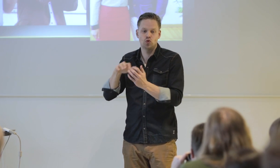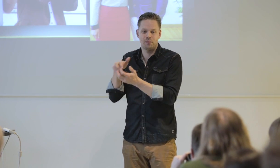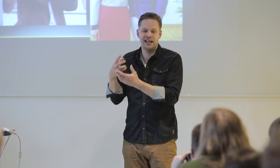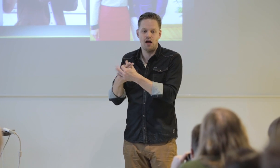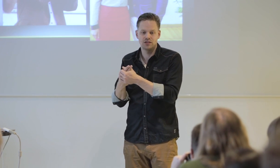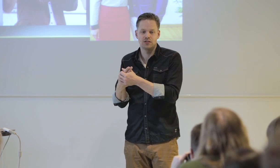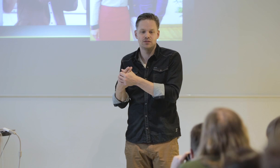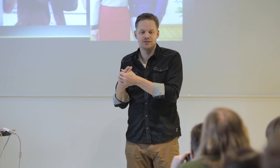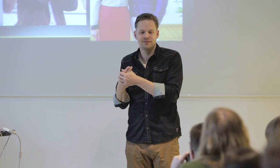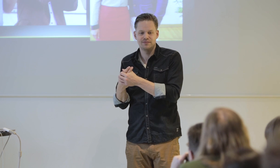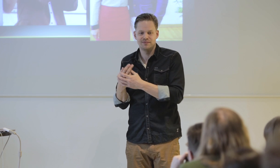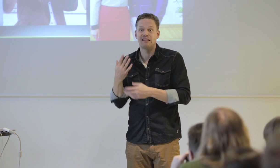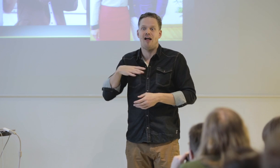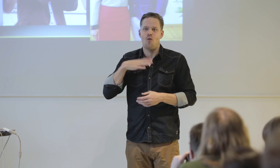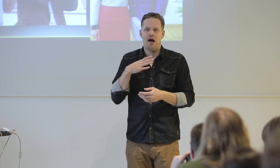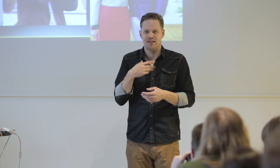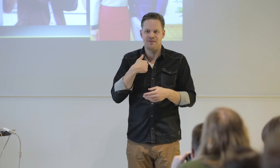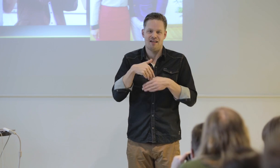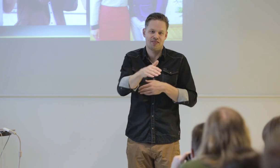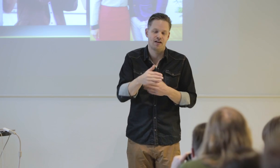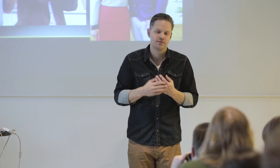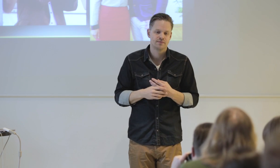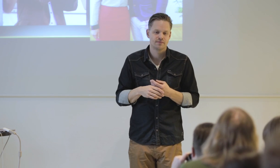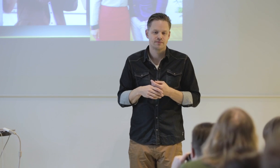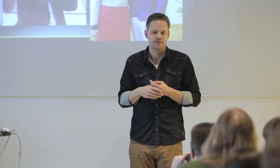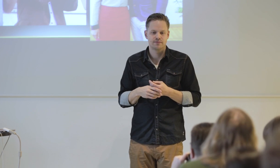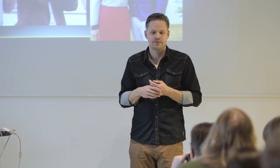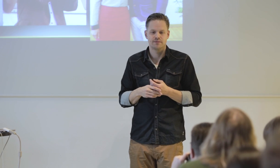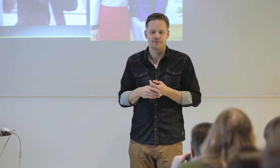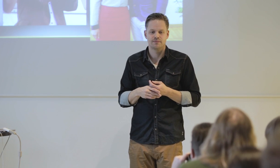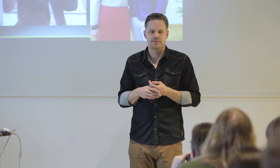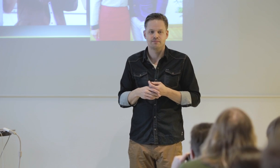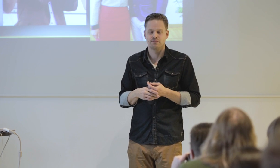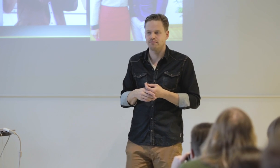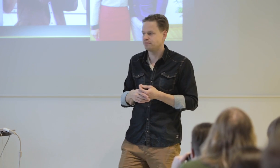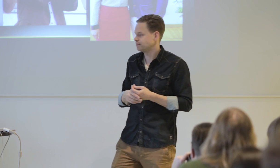because Timo Soini has heard what I've done with Alexander Stubb, and he wanted for me to continue there.